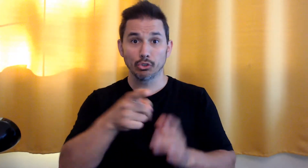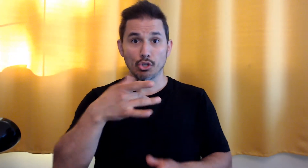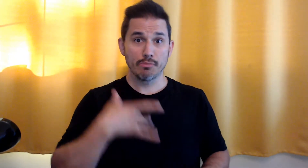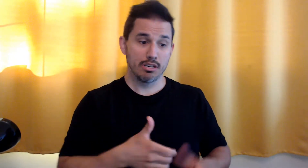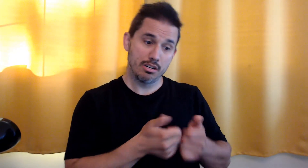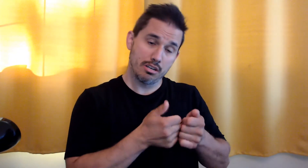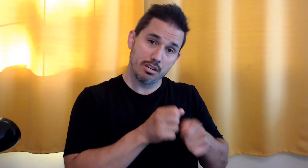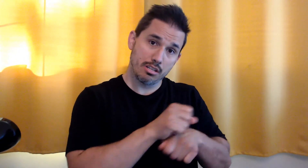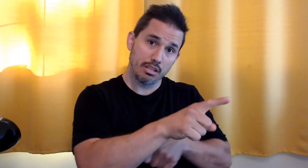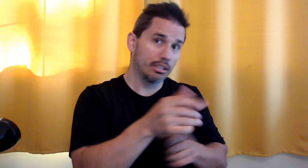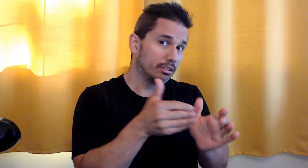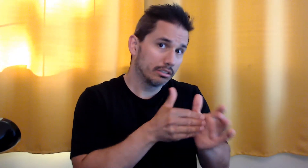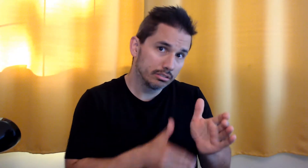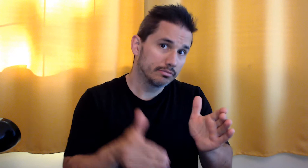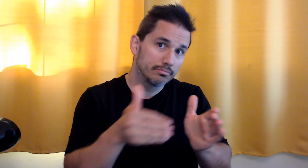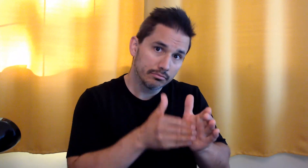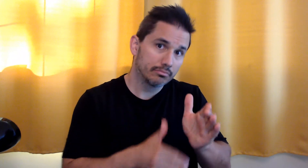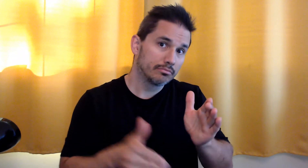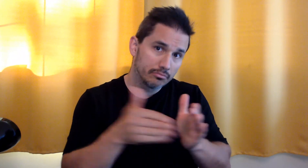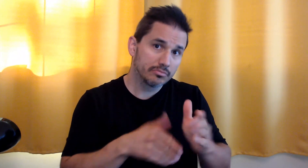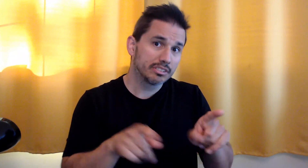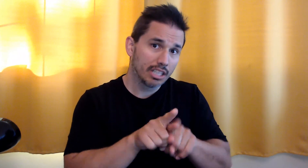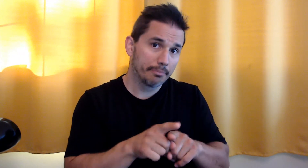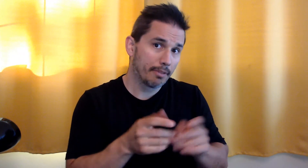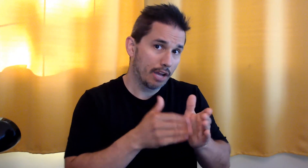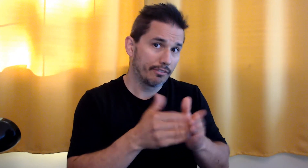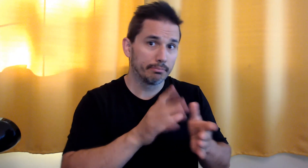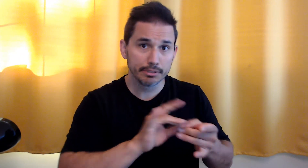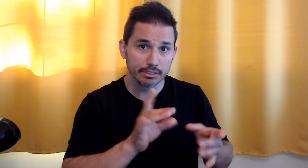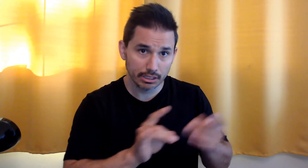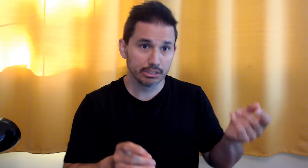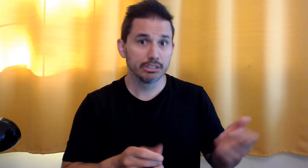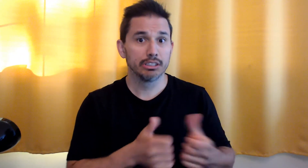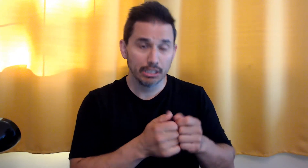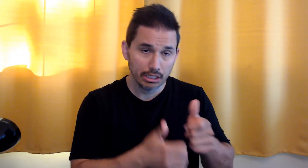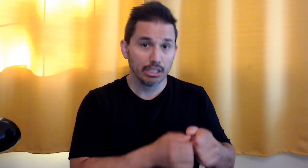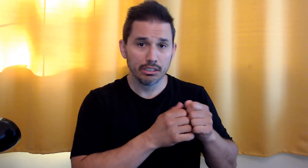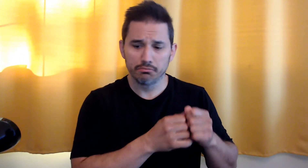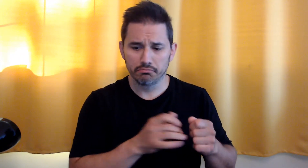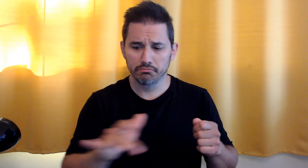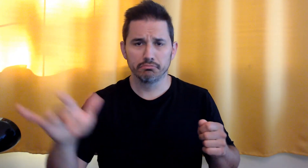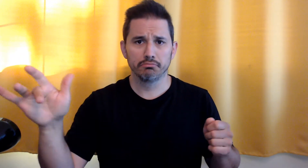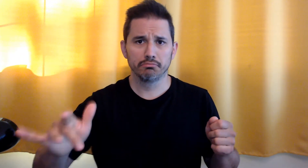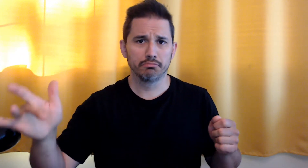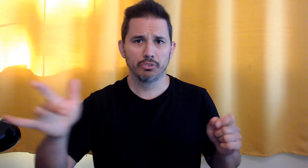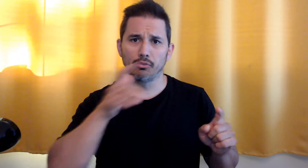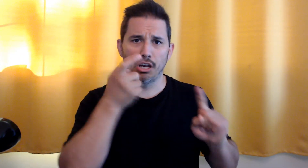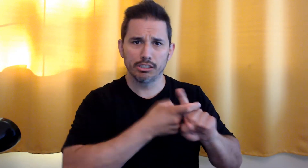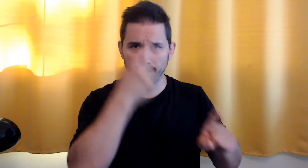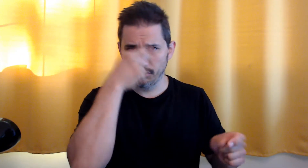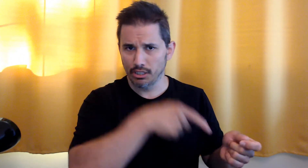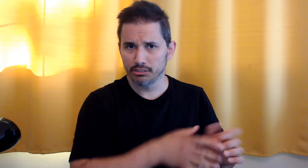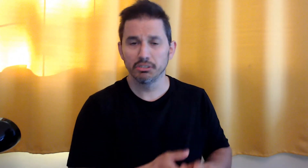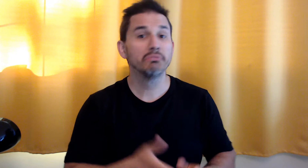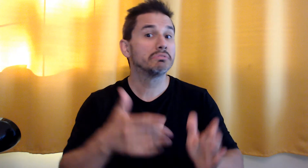to send an automated message for you. If there's a message that a similar message that you send